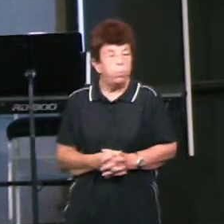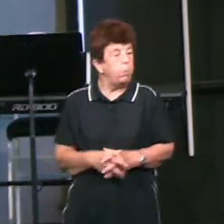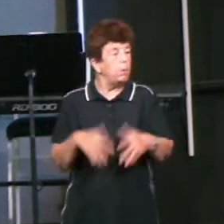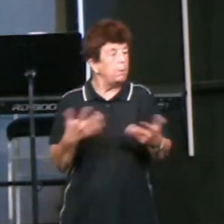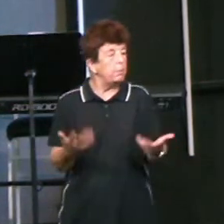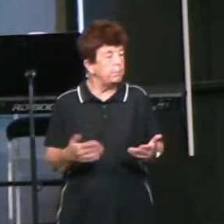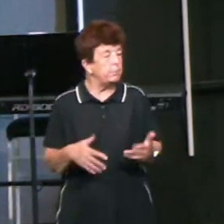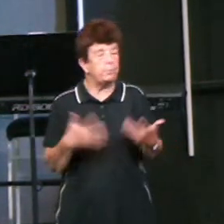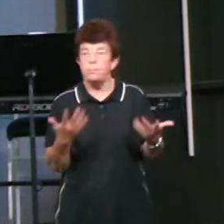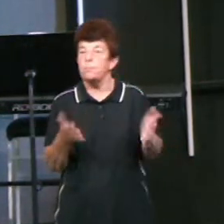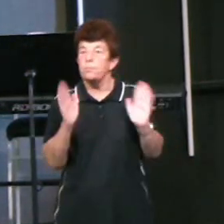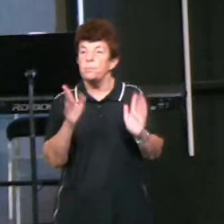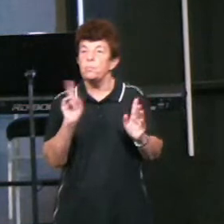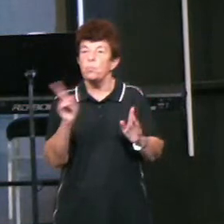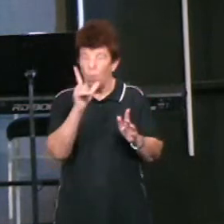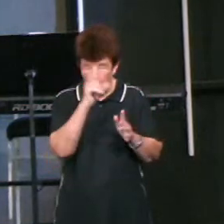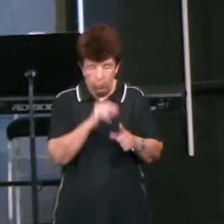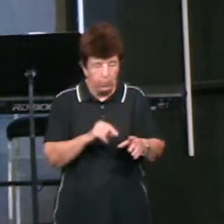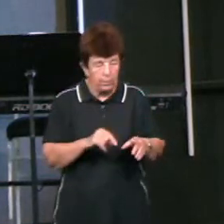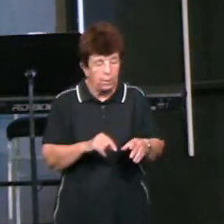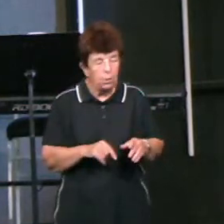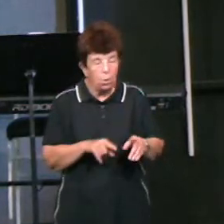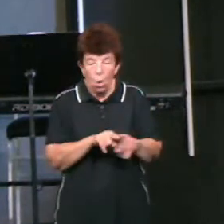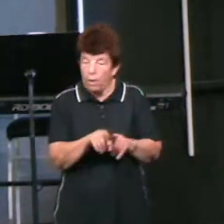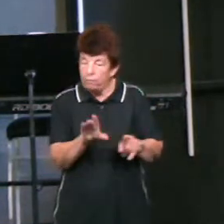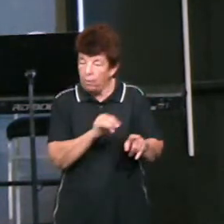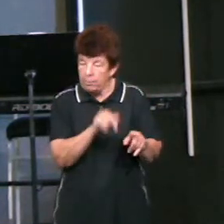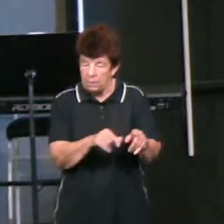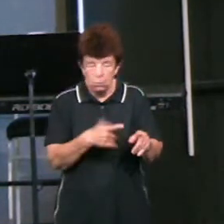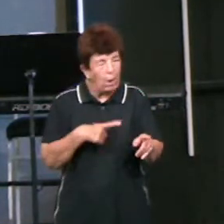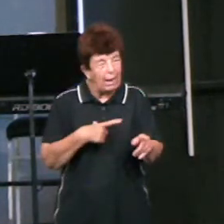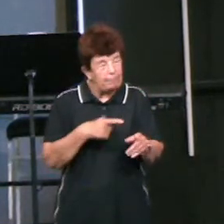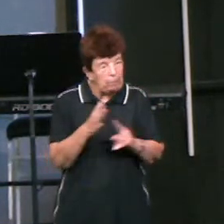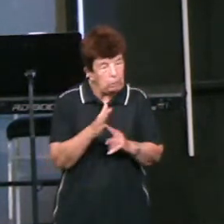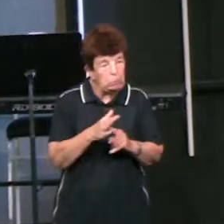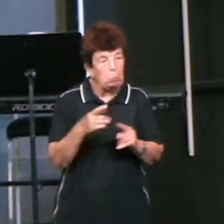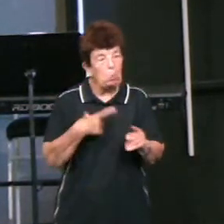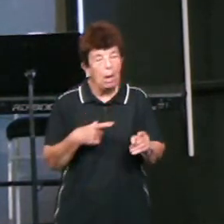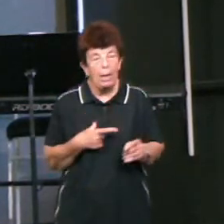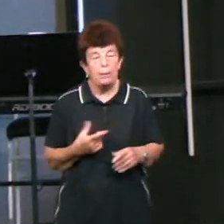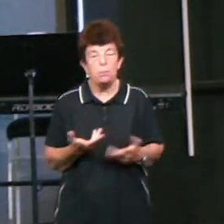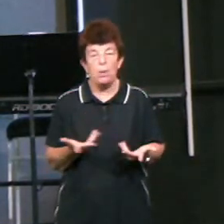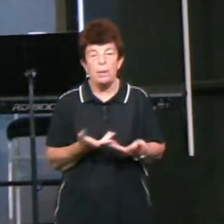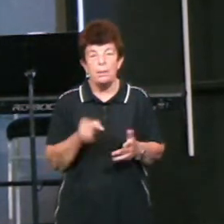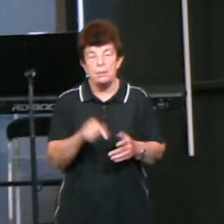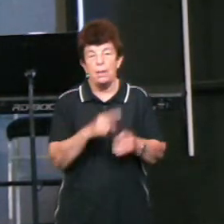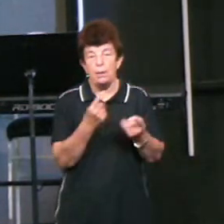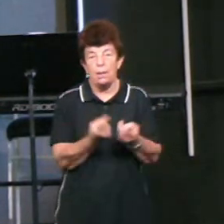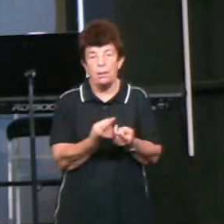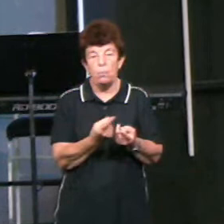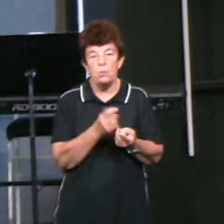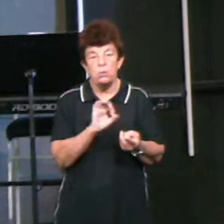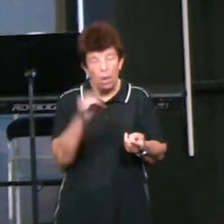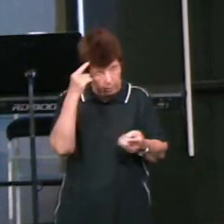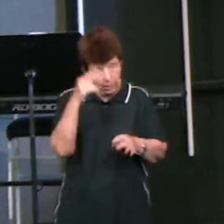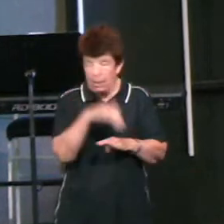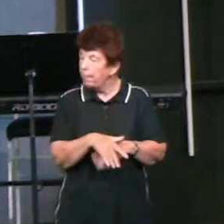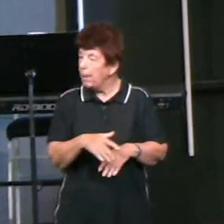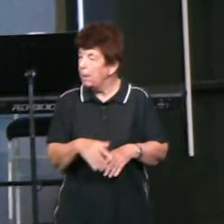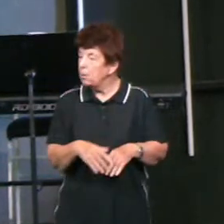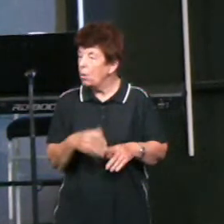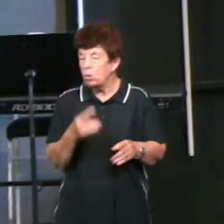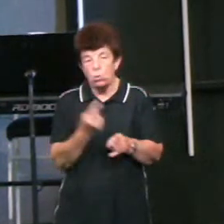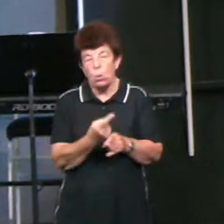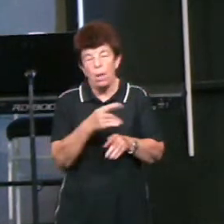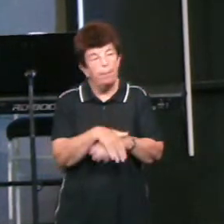And so, church, what can we take away from this? Why is this important? Why is this thing where we don't really think about or talk about Jews